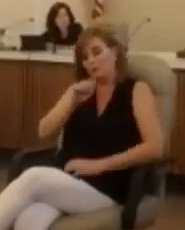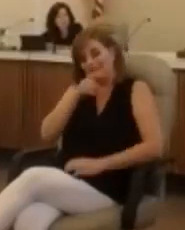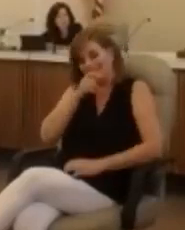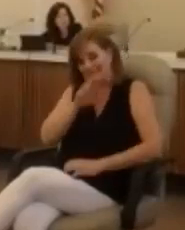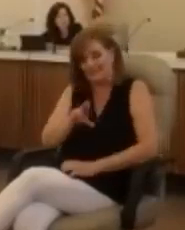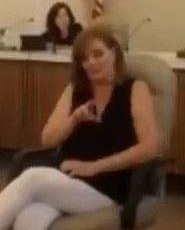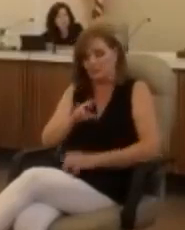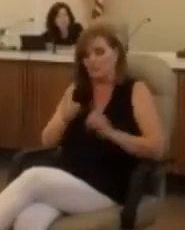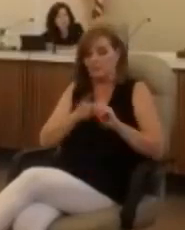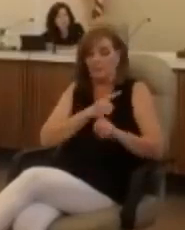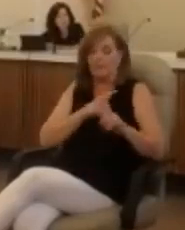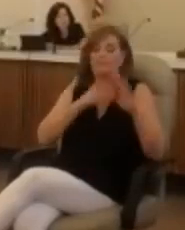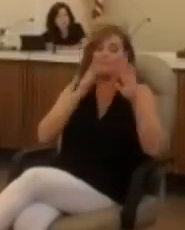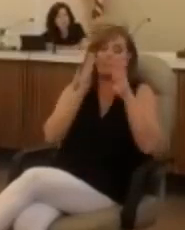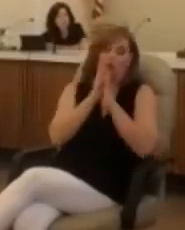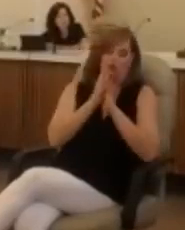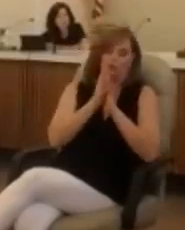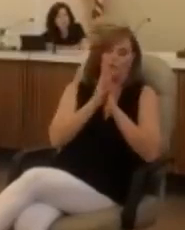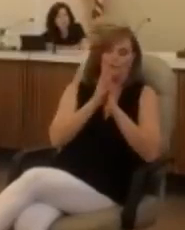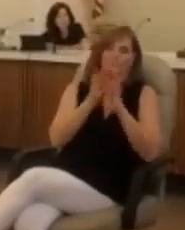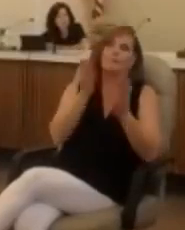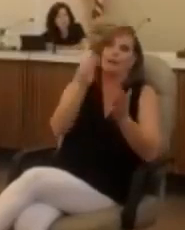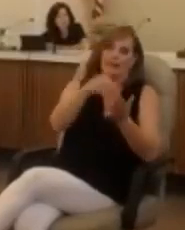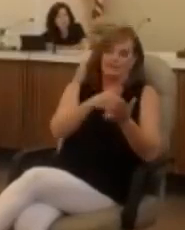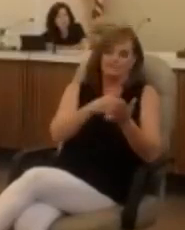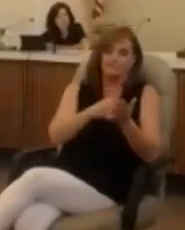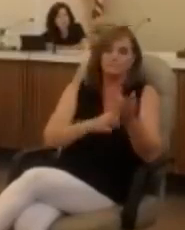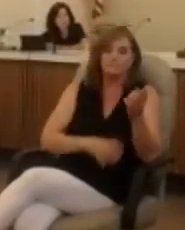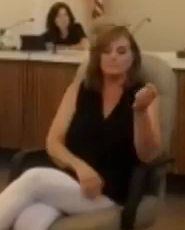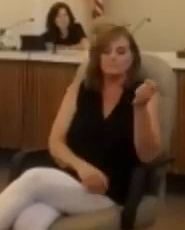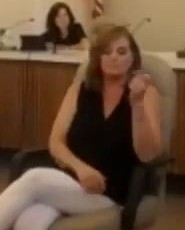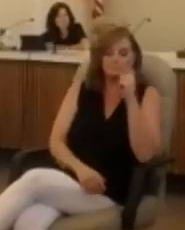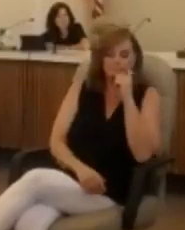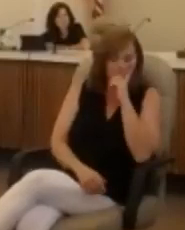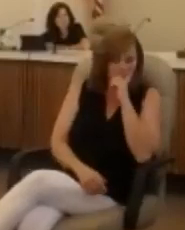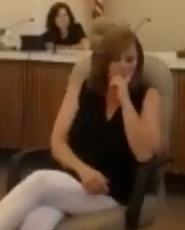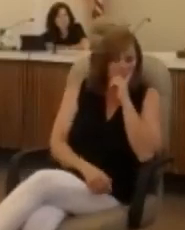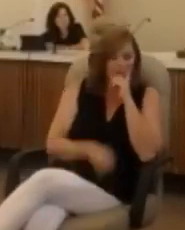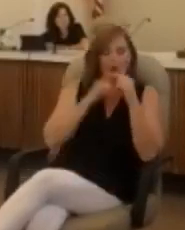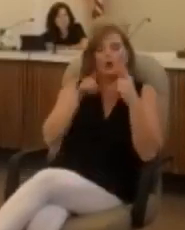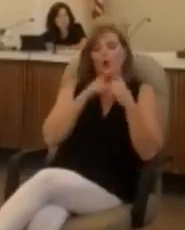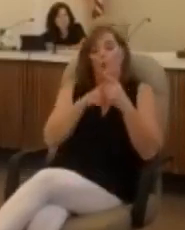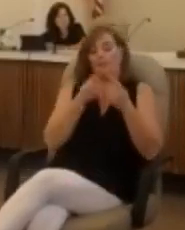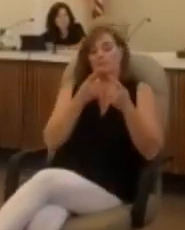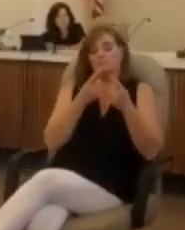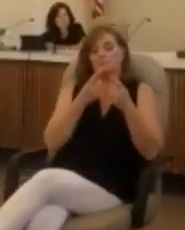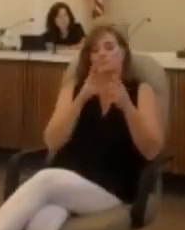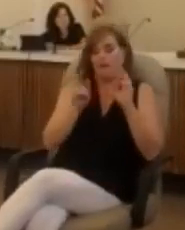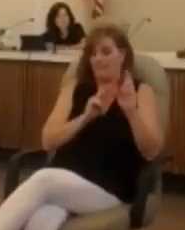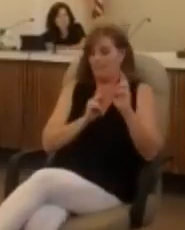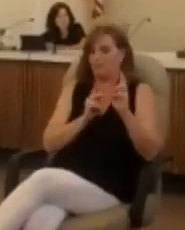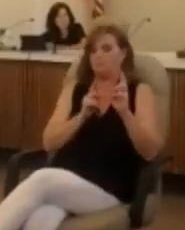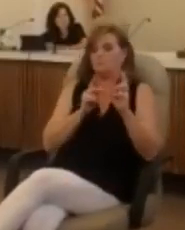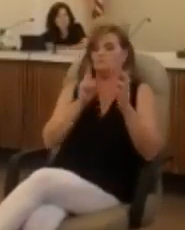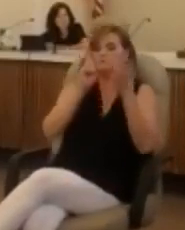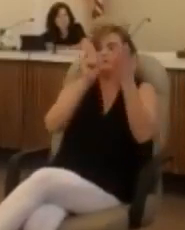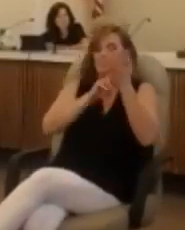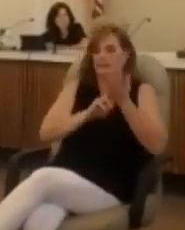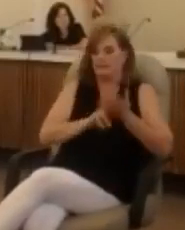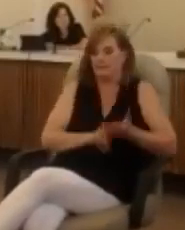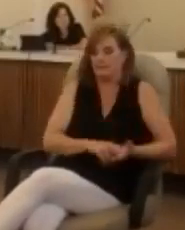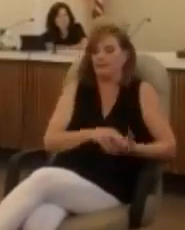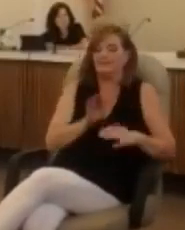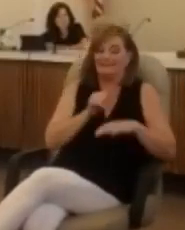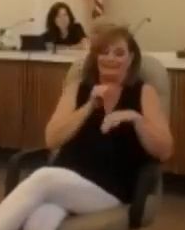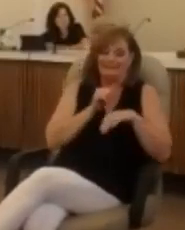the traffics. And so again, when those petitions came in, what did the town do? The town